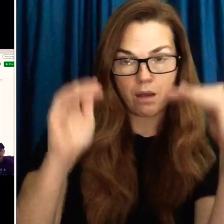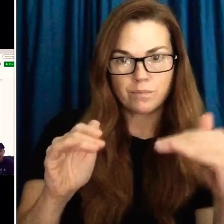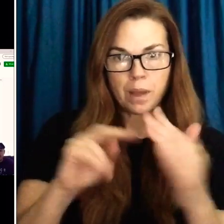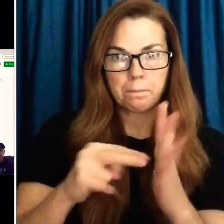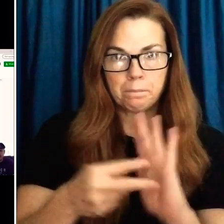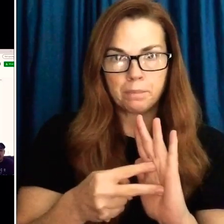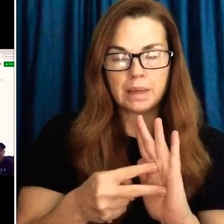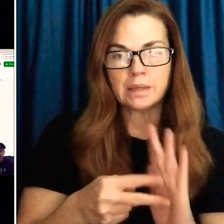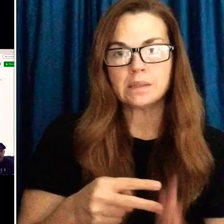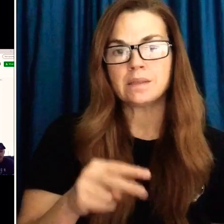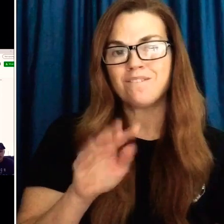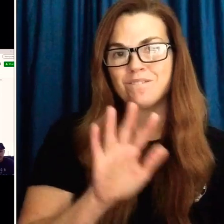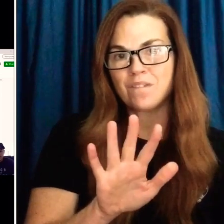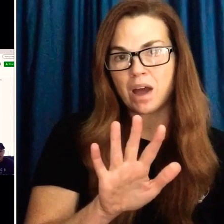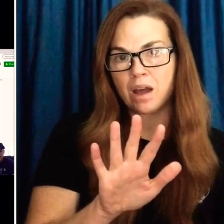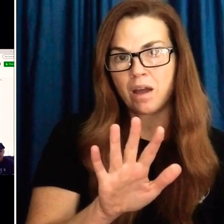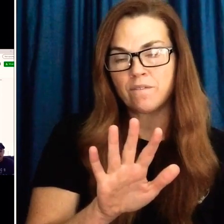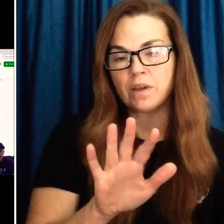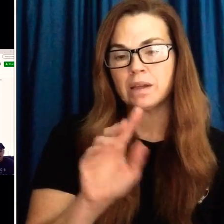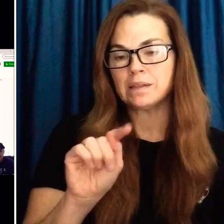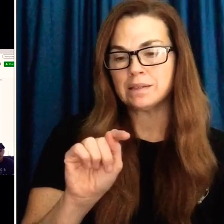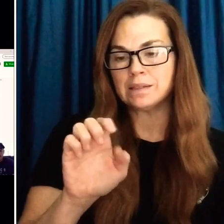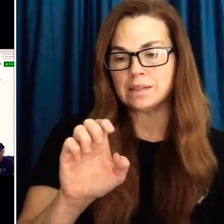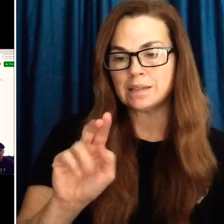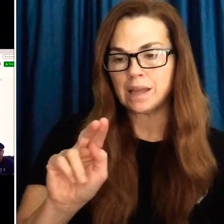in 5/10.